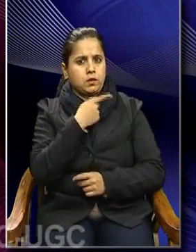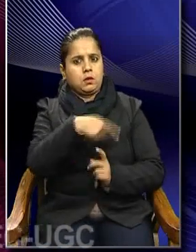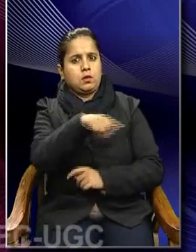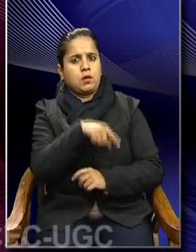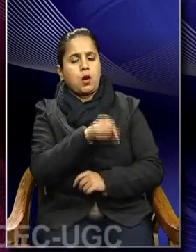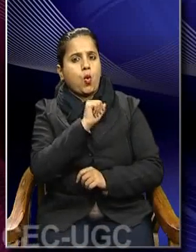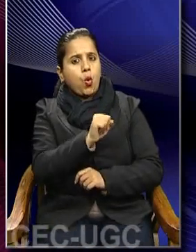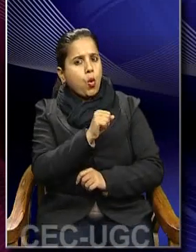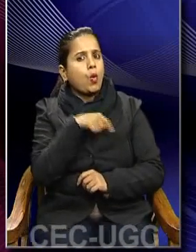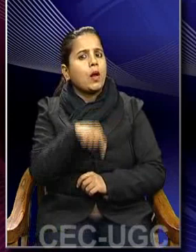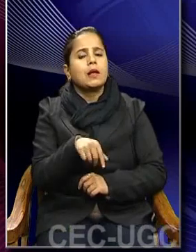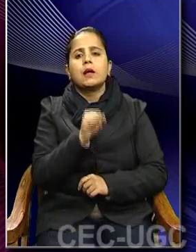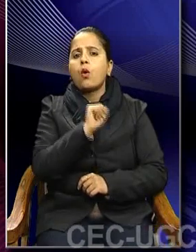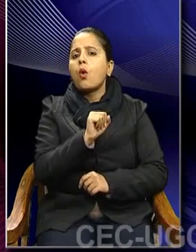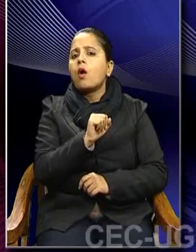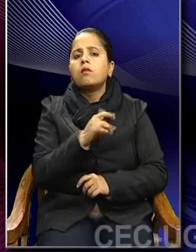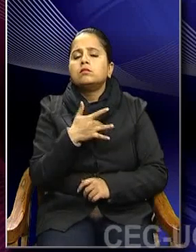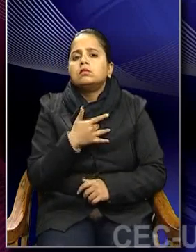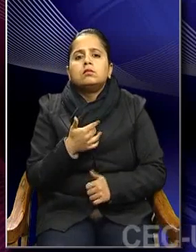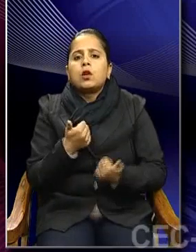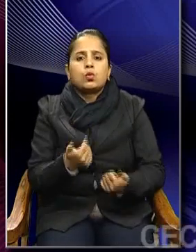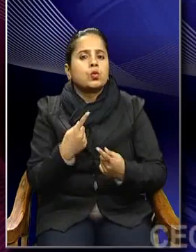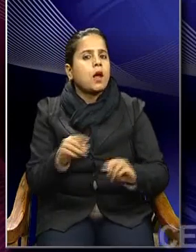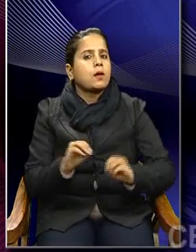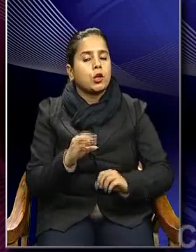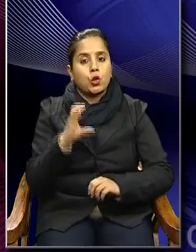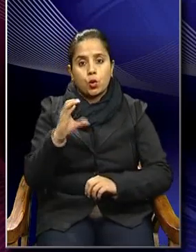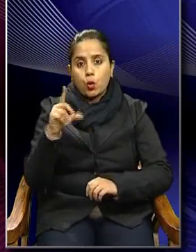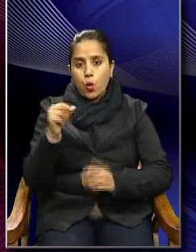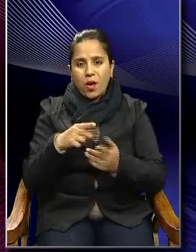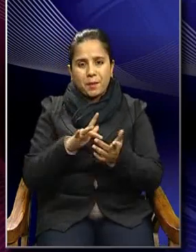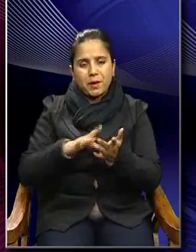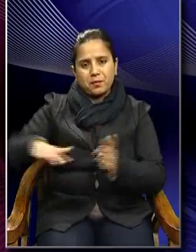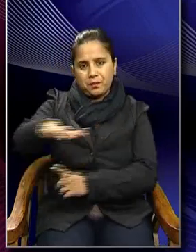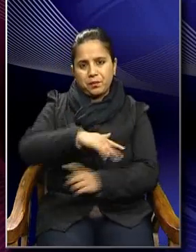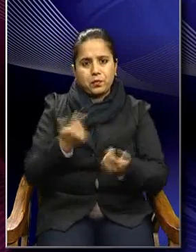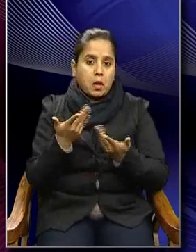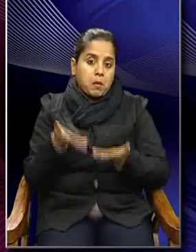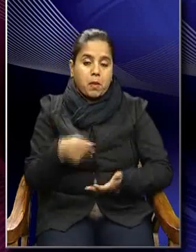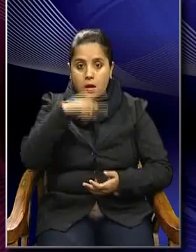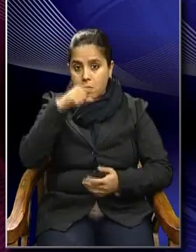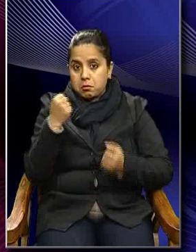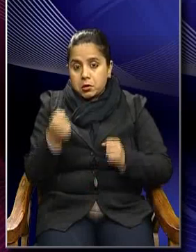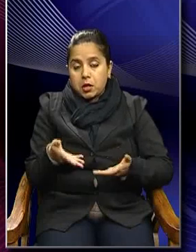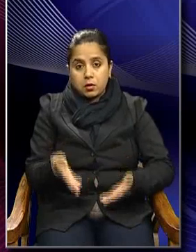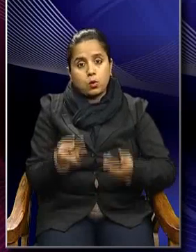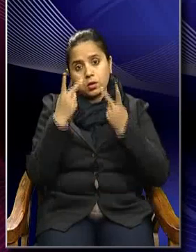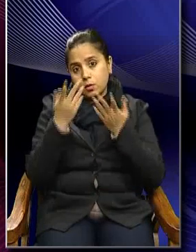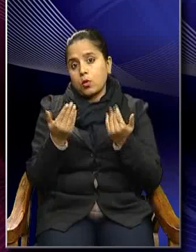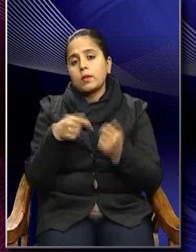the liberal democracies. So even in colonies, particularly sitting here in India, we could see